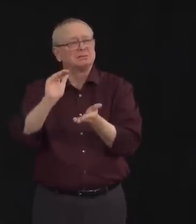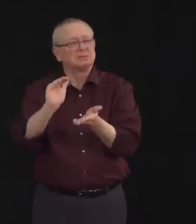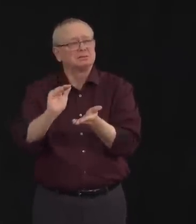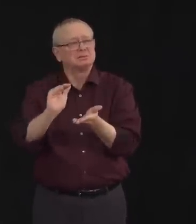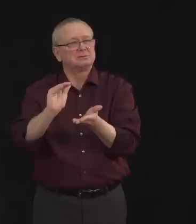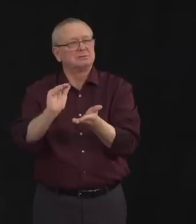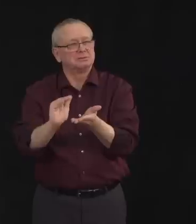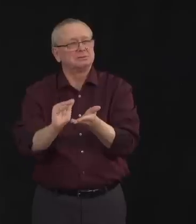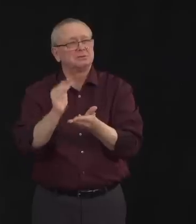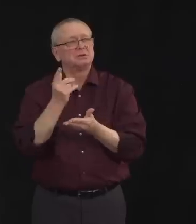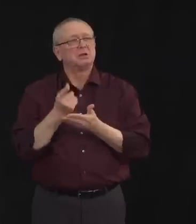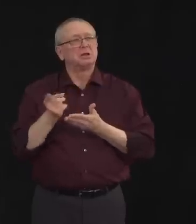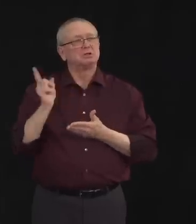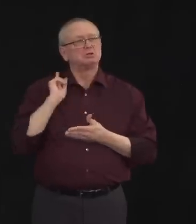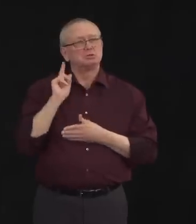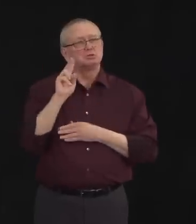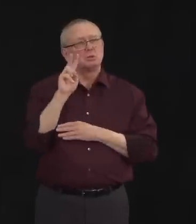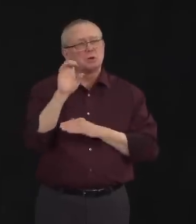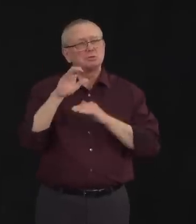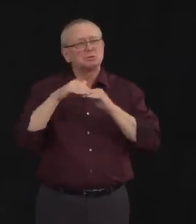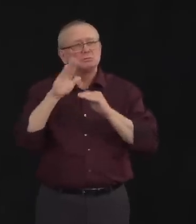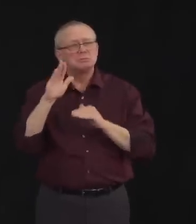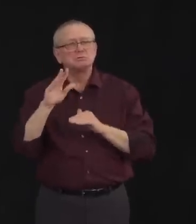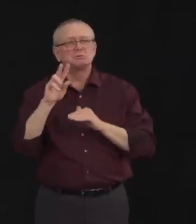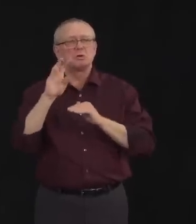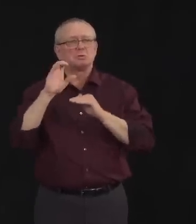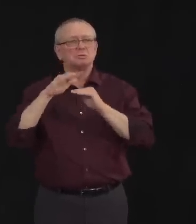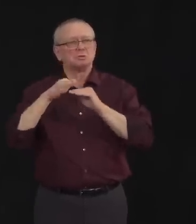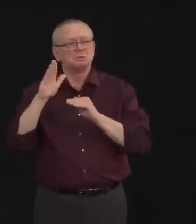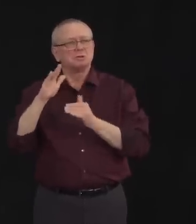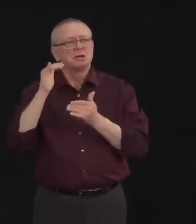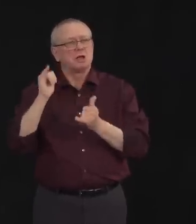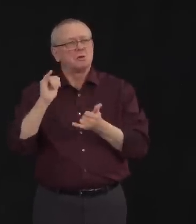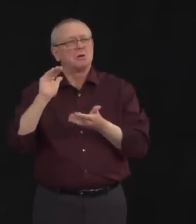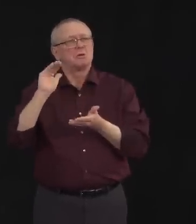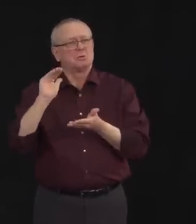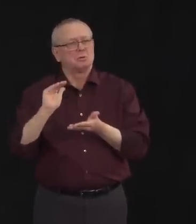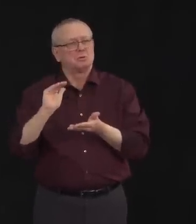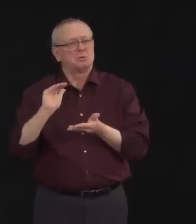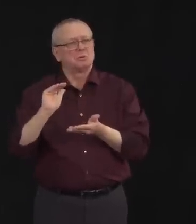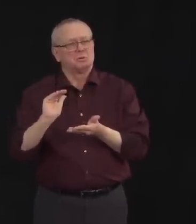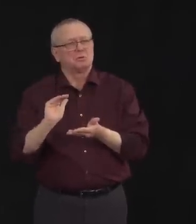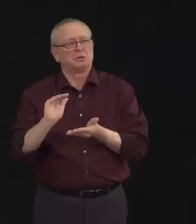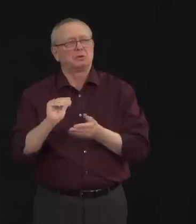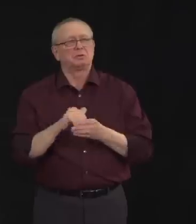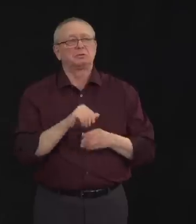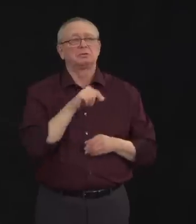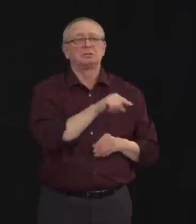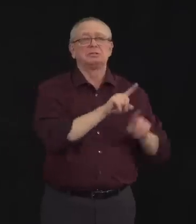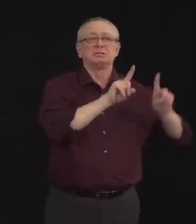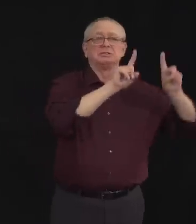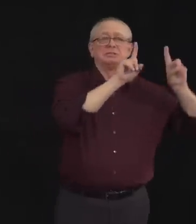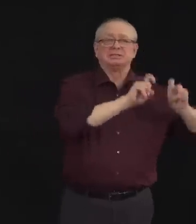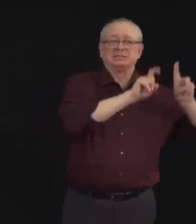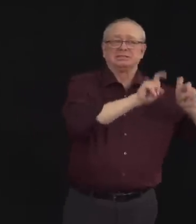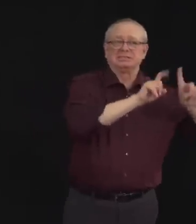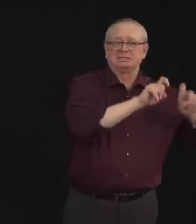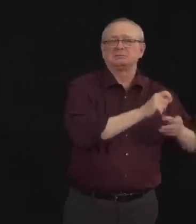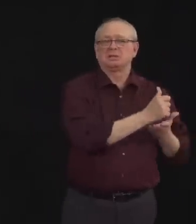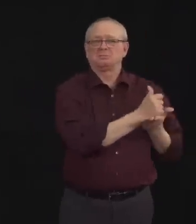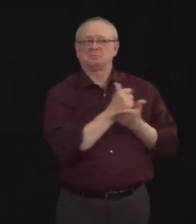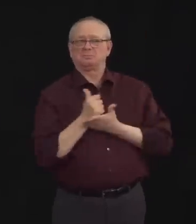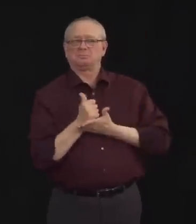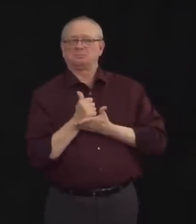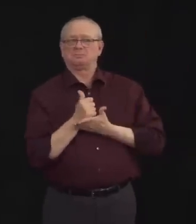one of the factors that does affect the number of new cases a day is our testing regime with respect to how aggressively